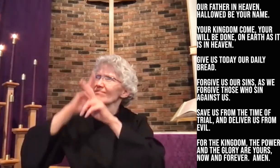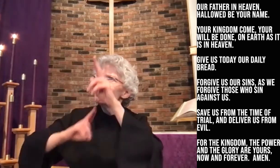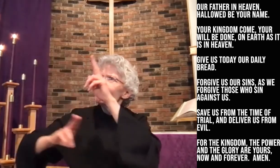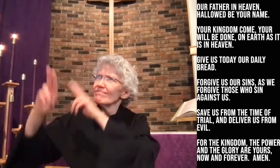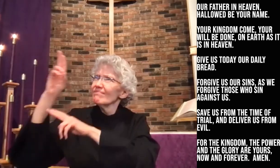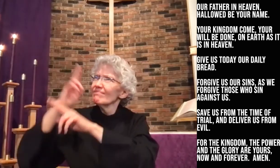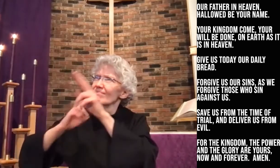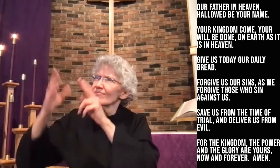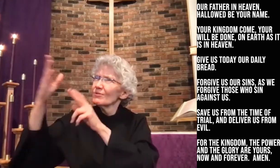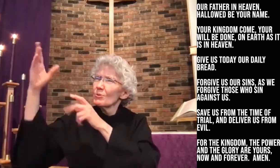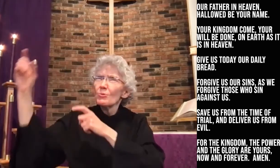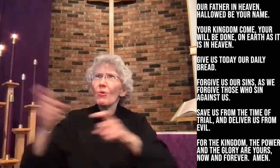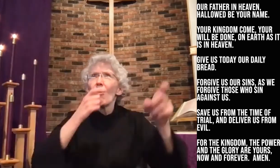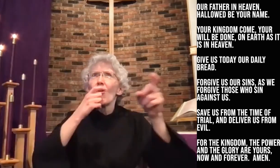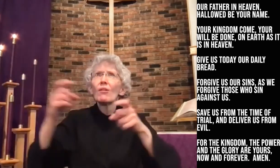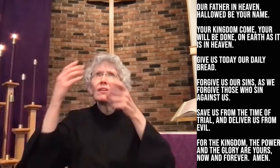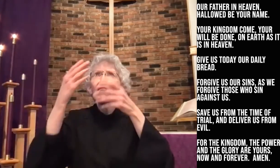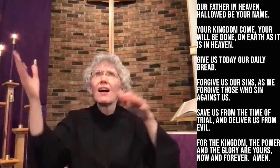voiced.